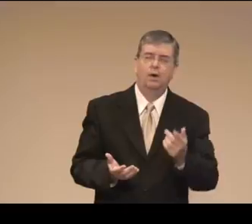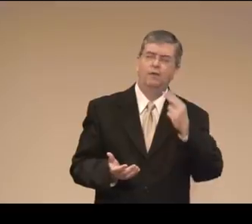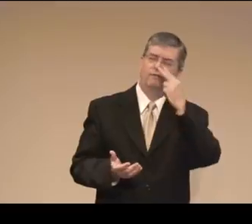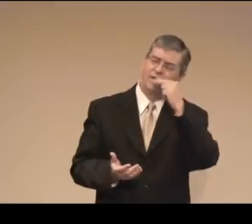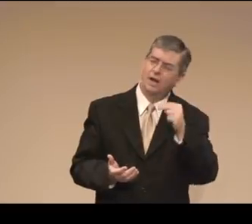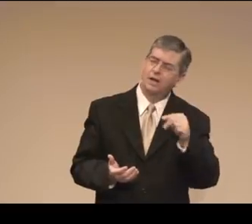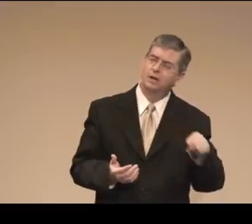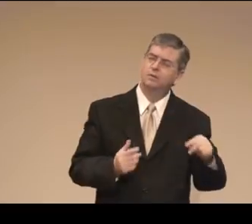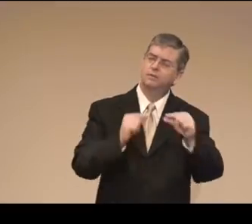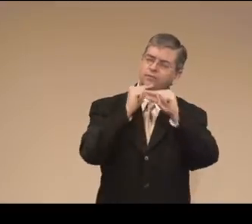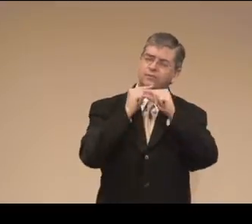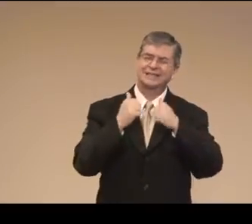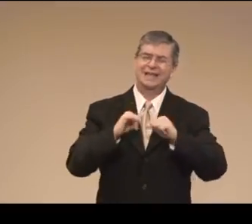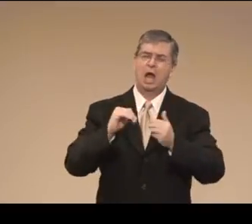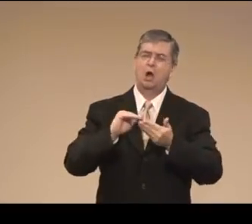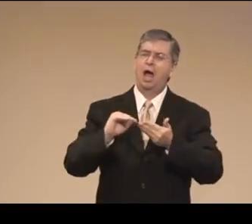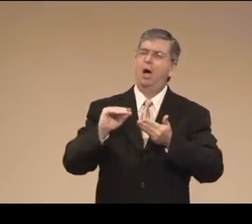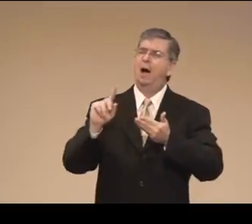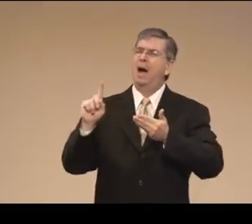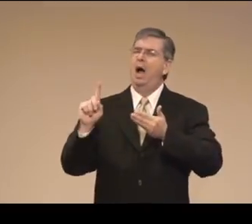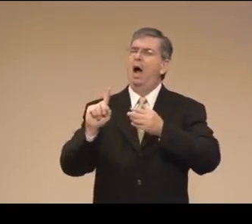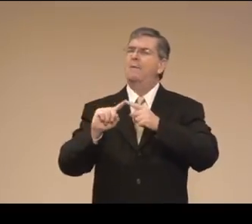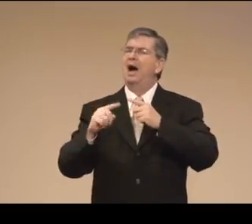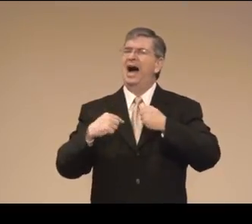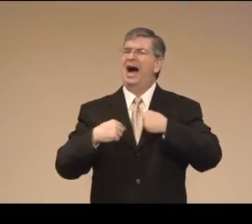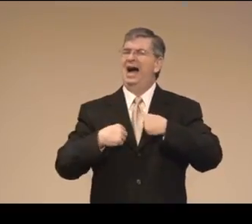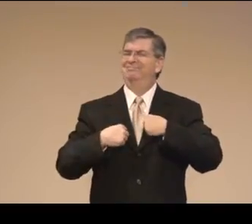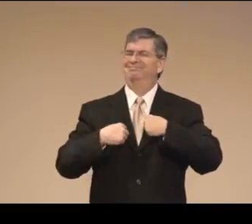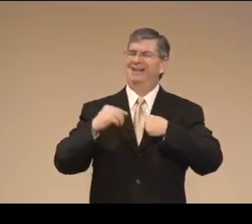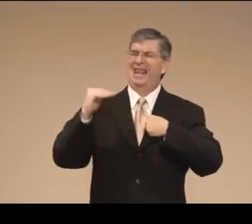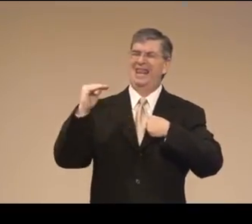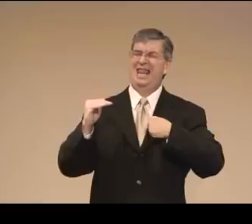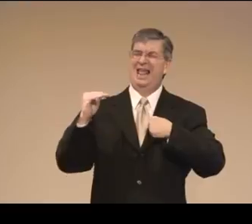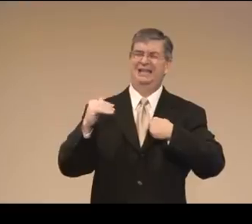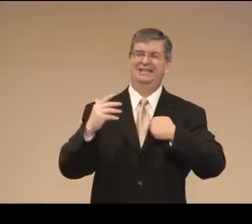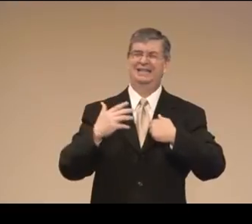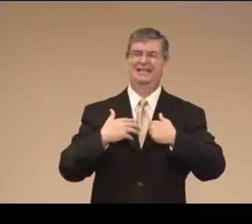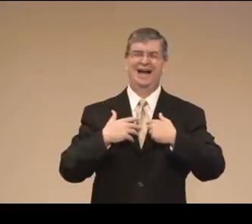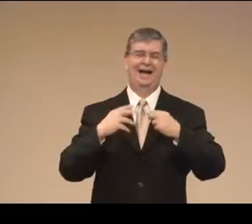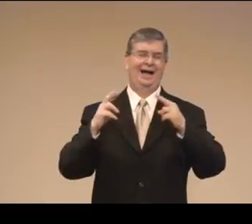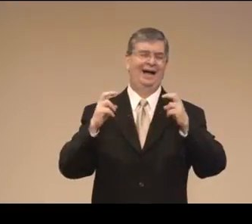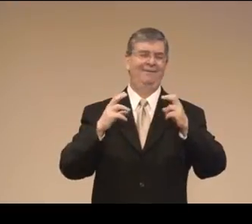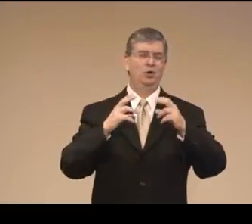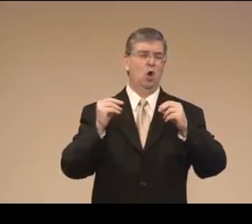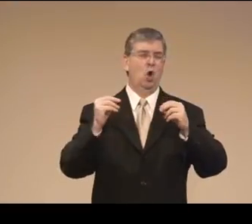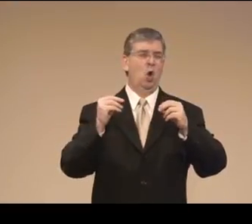There's a great example, a proof that when we think that we're the least,